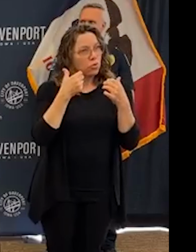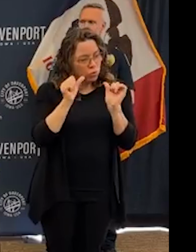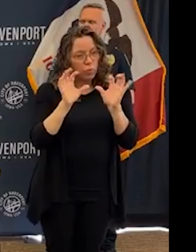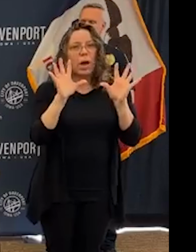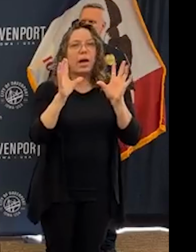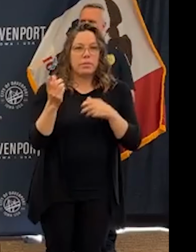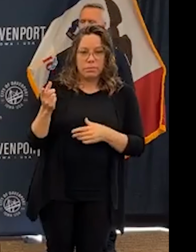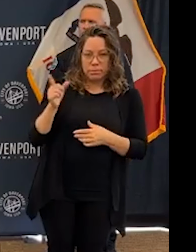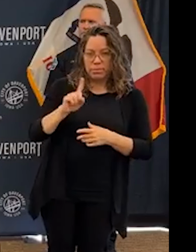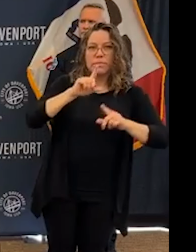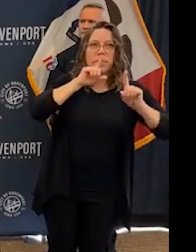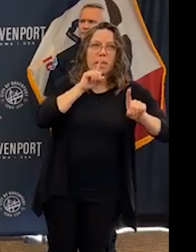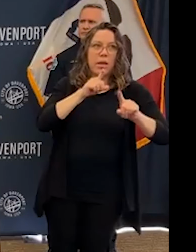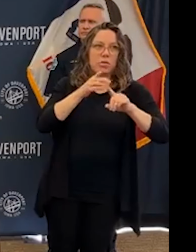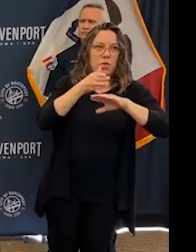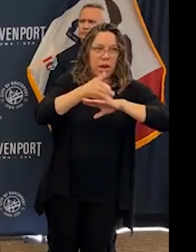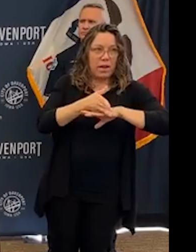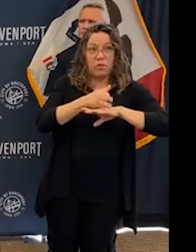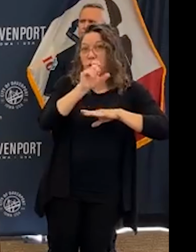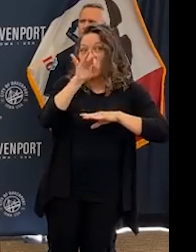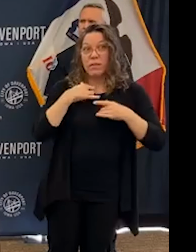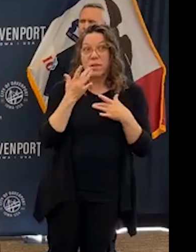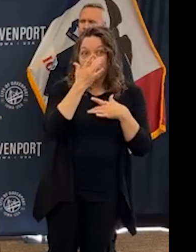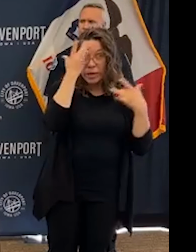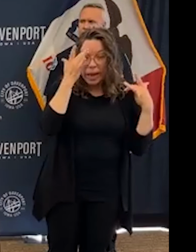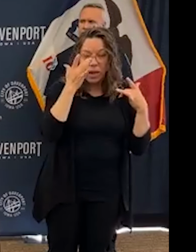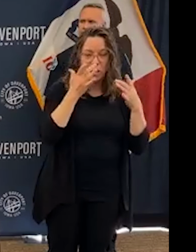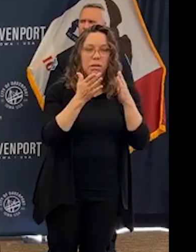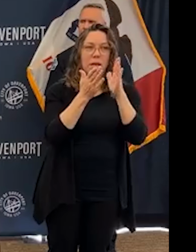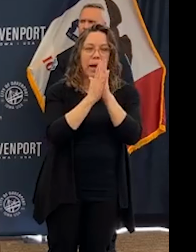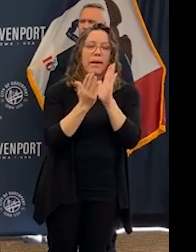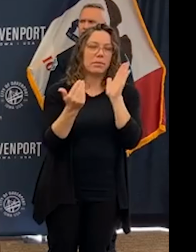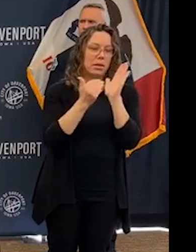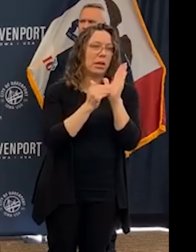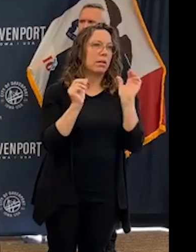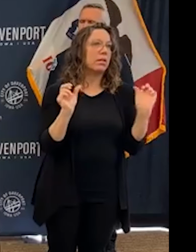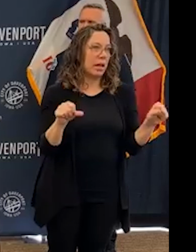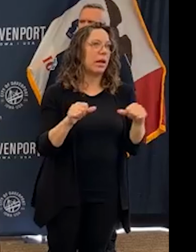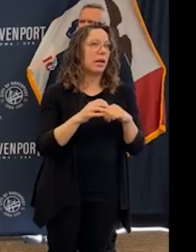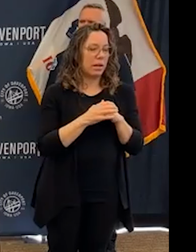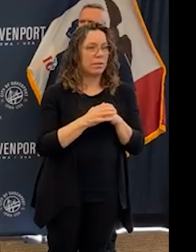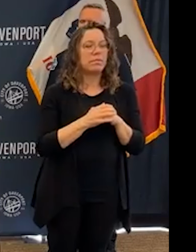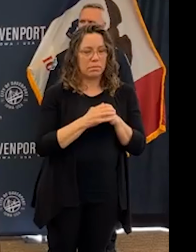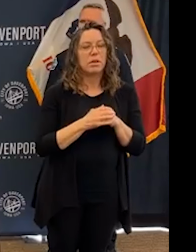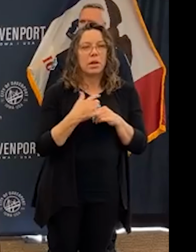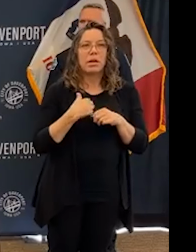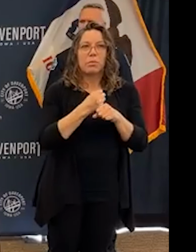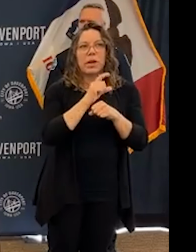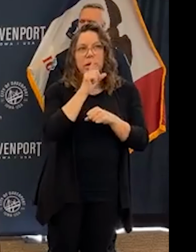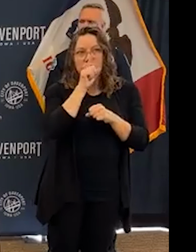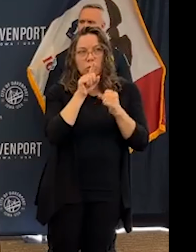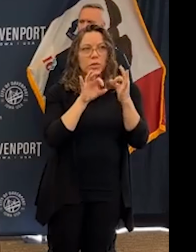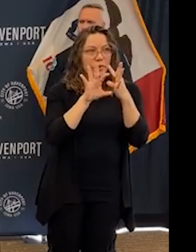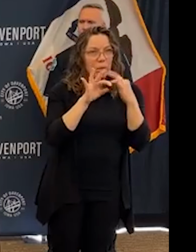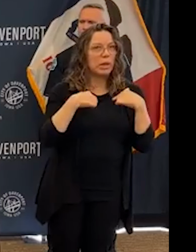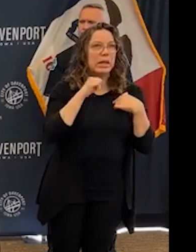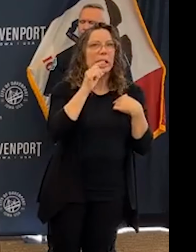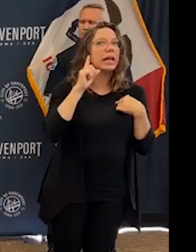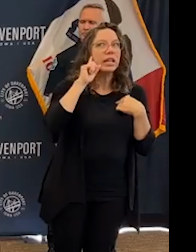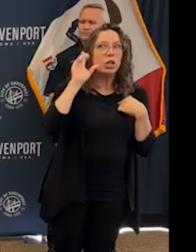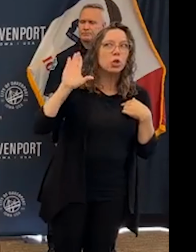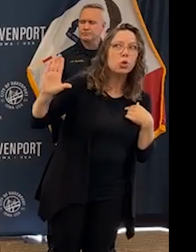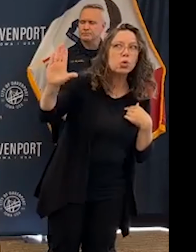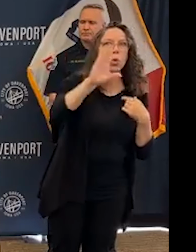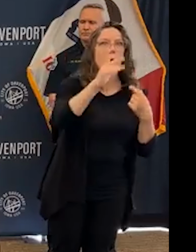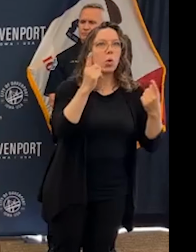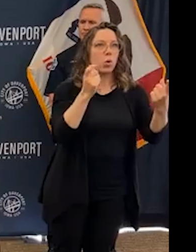don't, it's okay to ask me to repeat the question. So I know there's been a little feedback. We're not hearing the question,